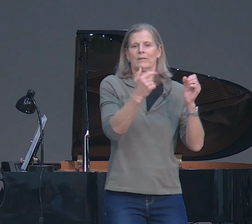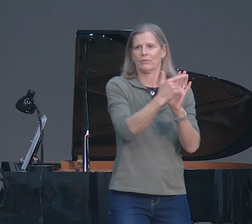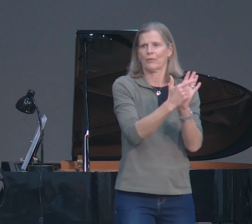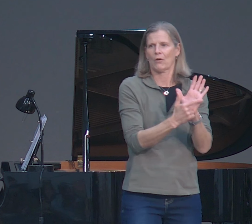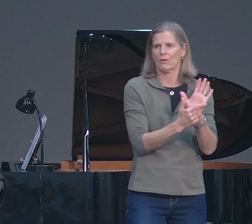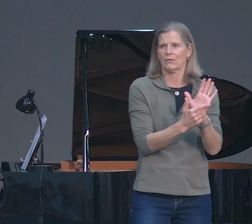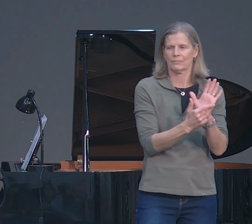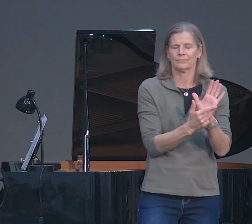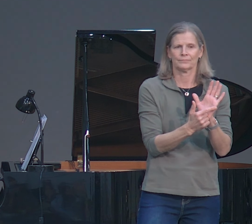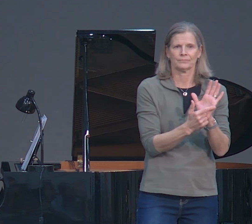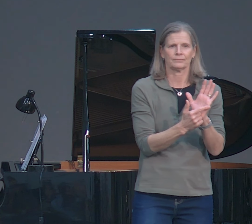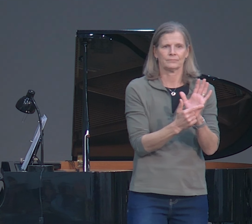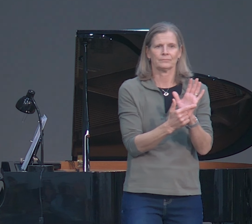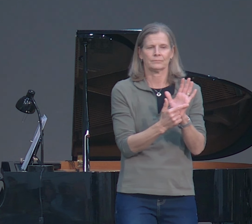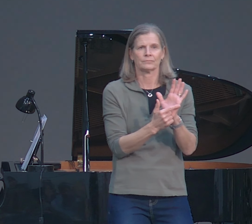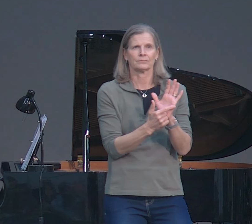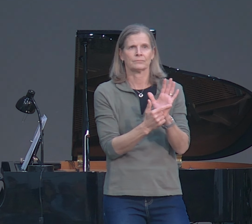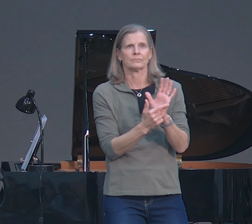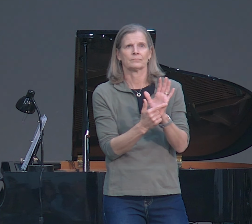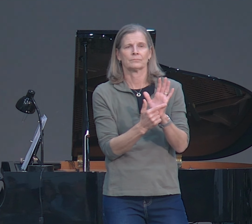law.